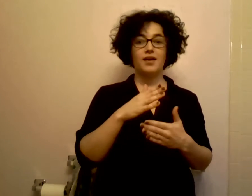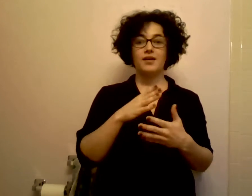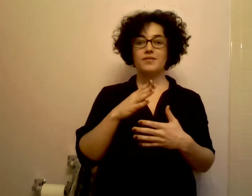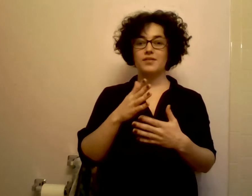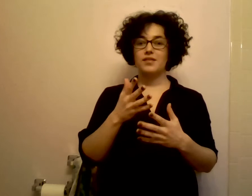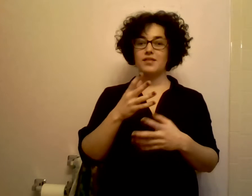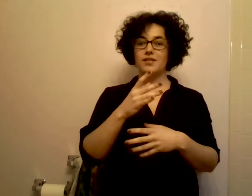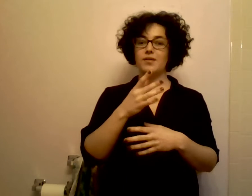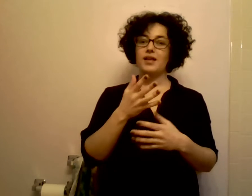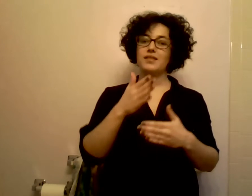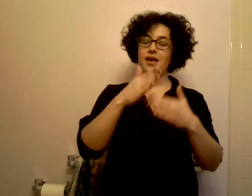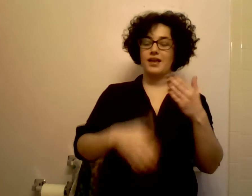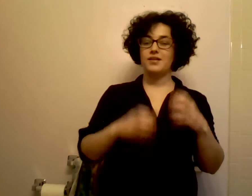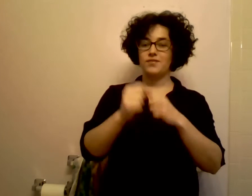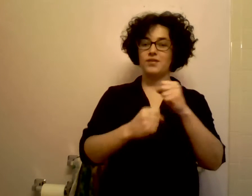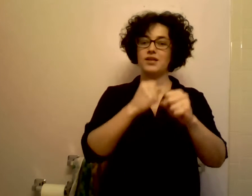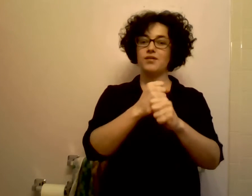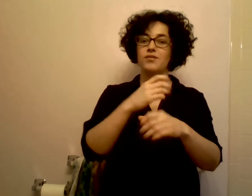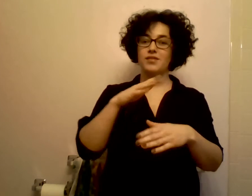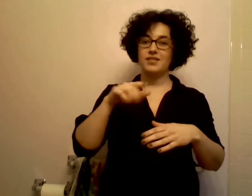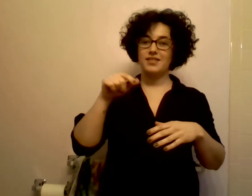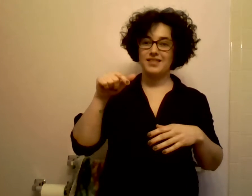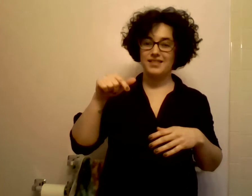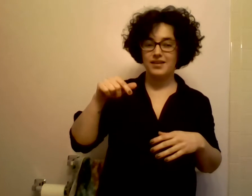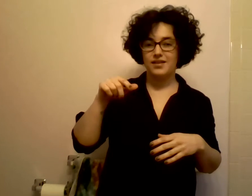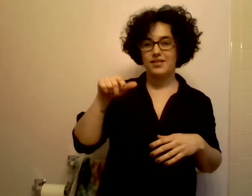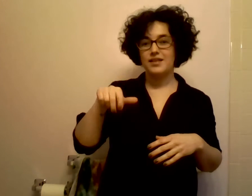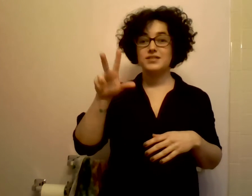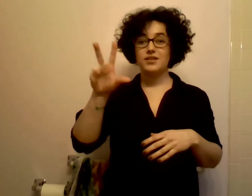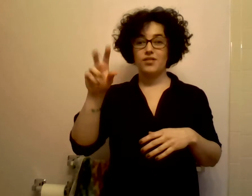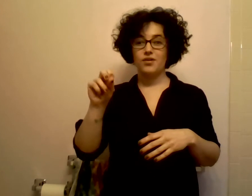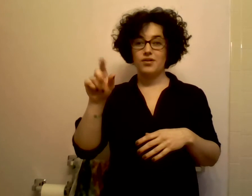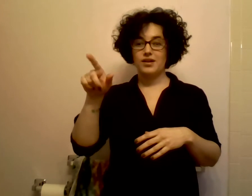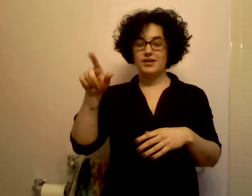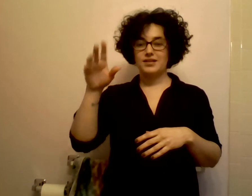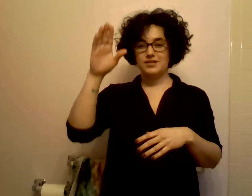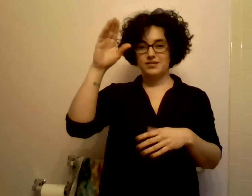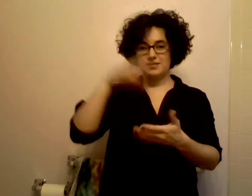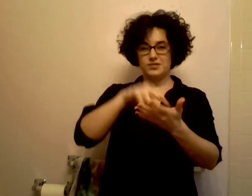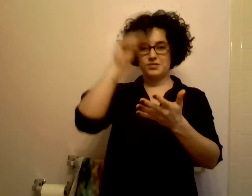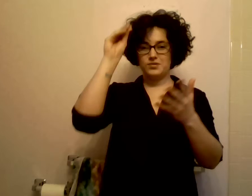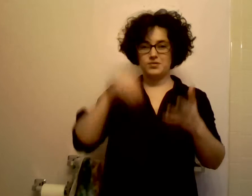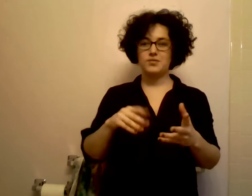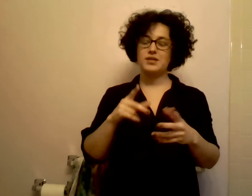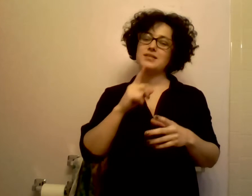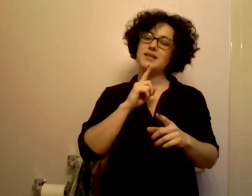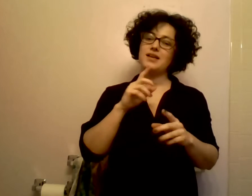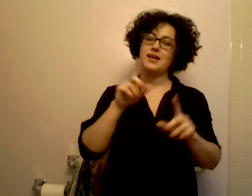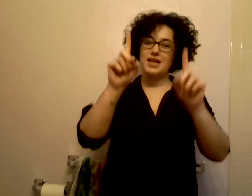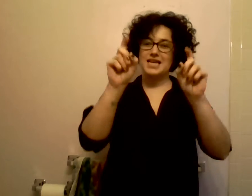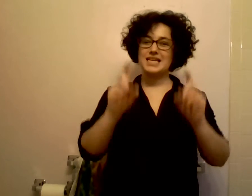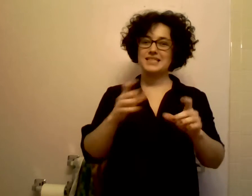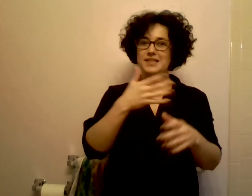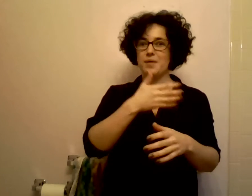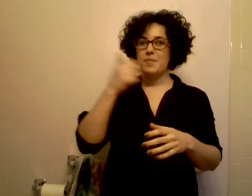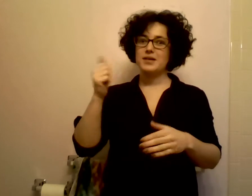students not only in the school, but in the entire district. The teachers were brought in again. They were informed